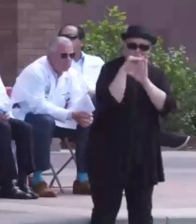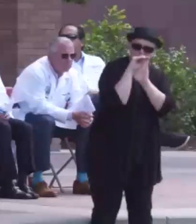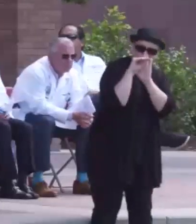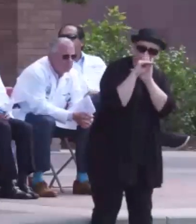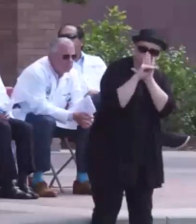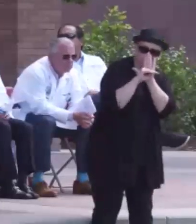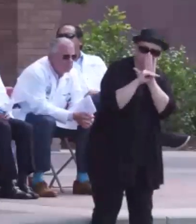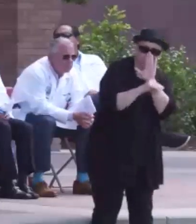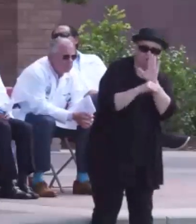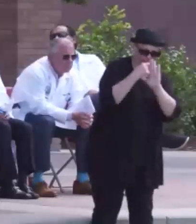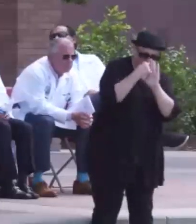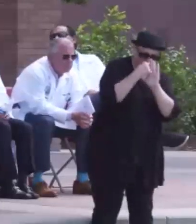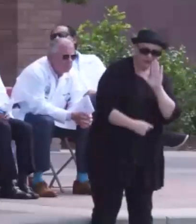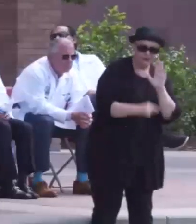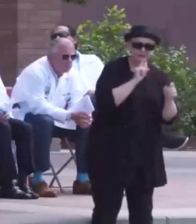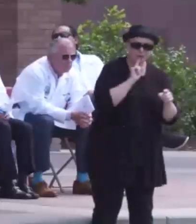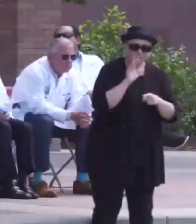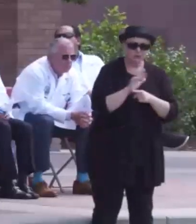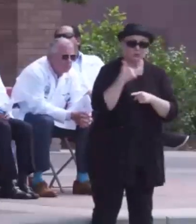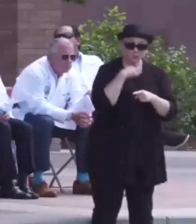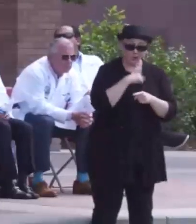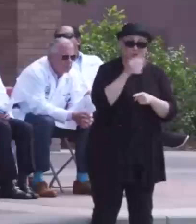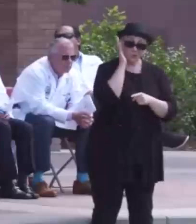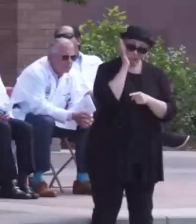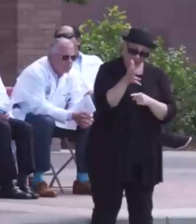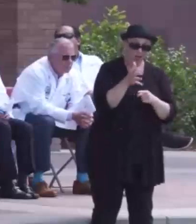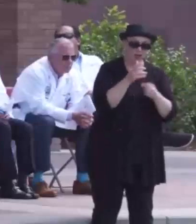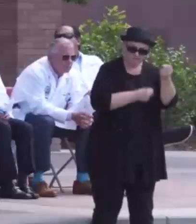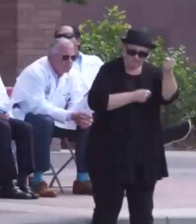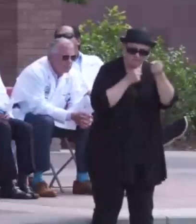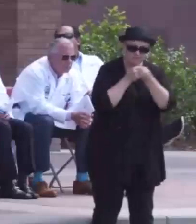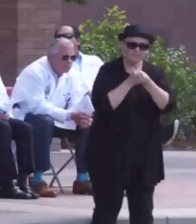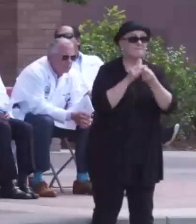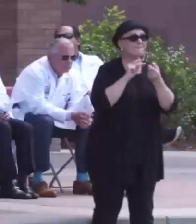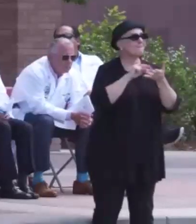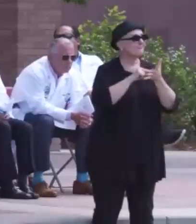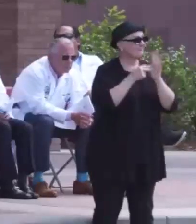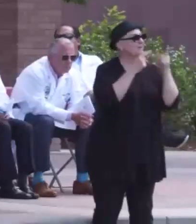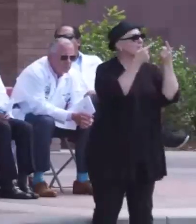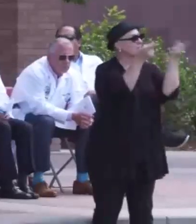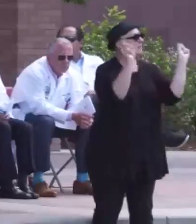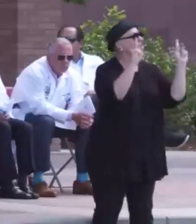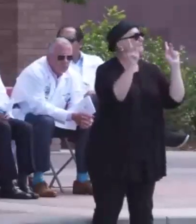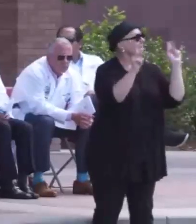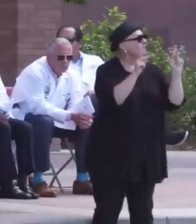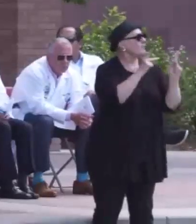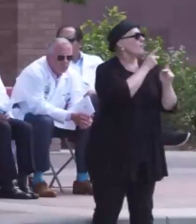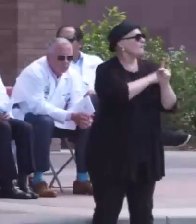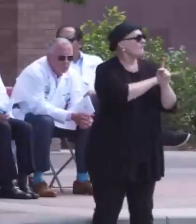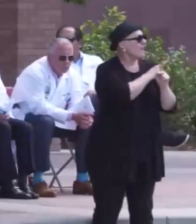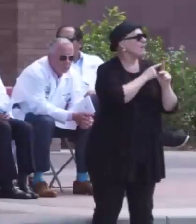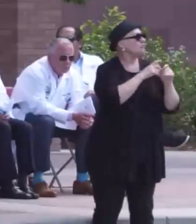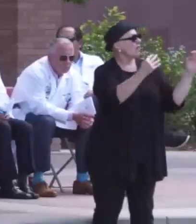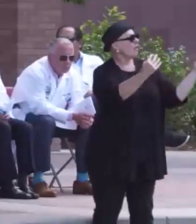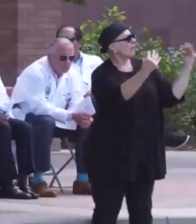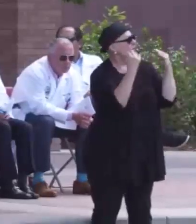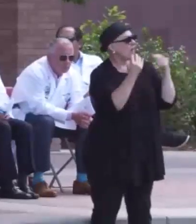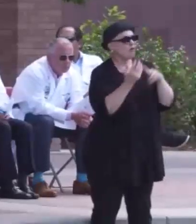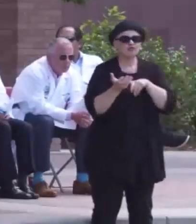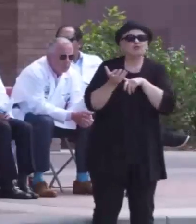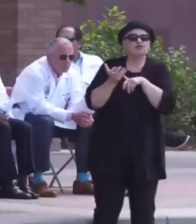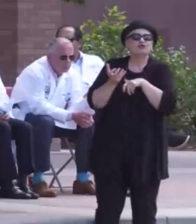uphold is important because it's what allows the members of the public and our patients to trust us, even if they haven't met us